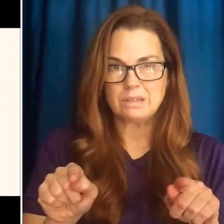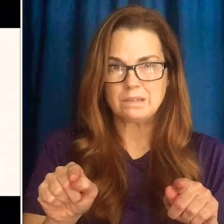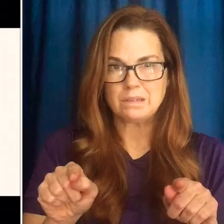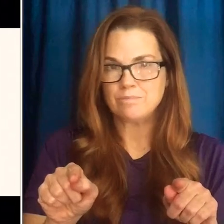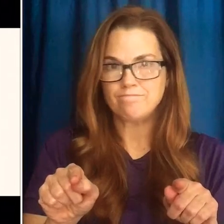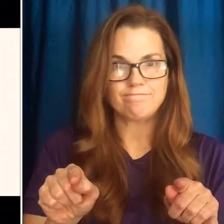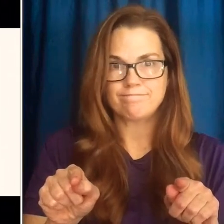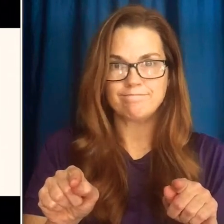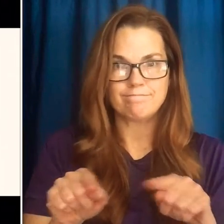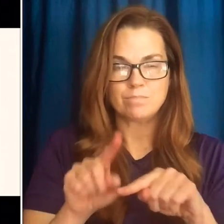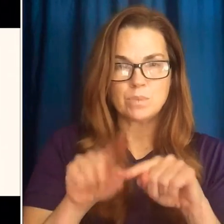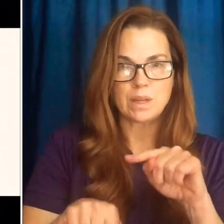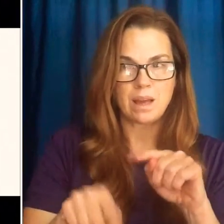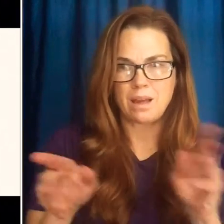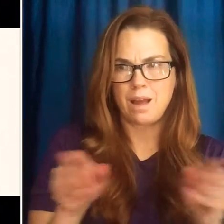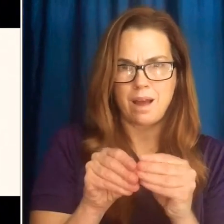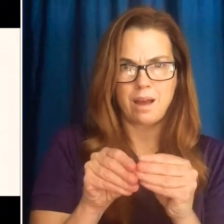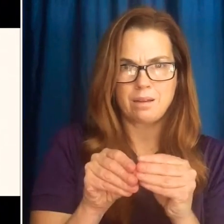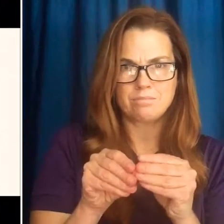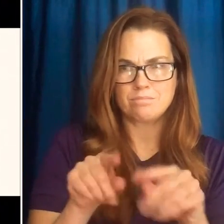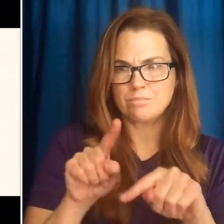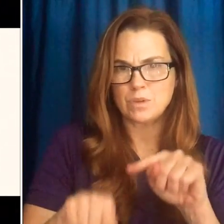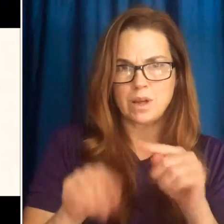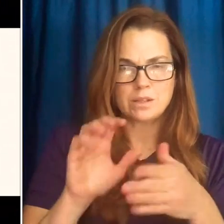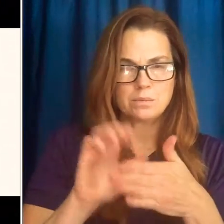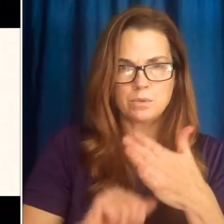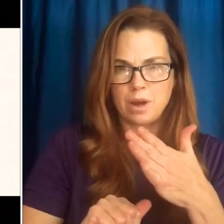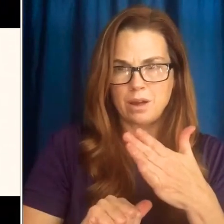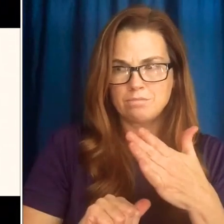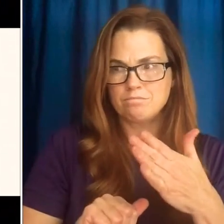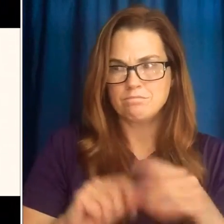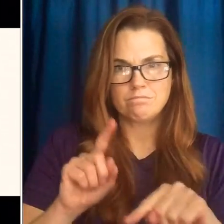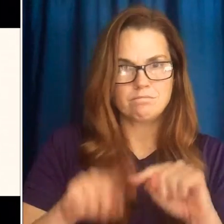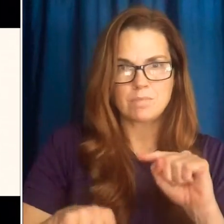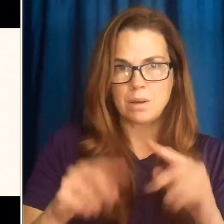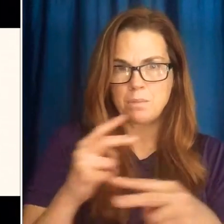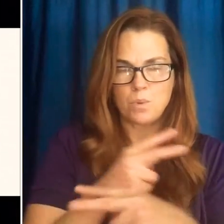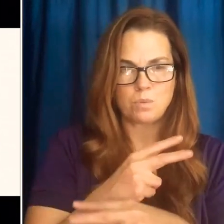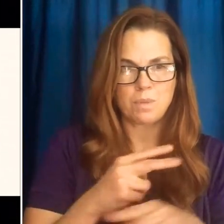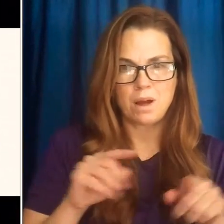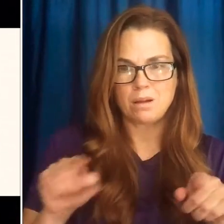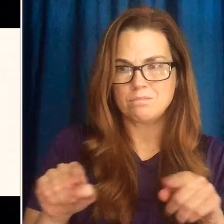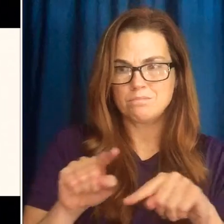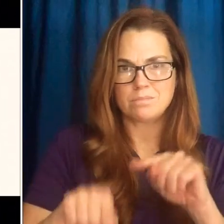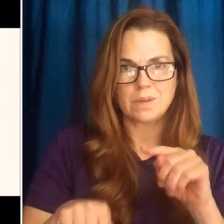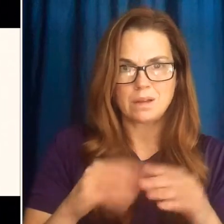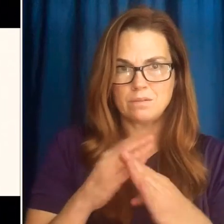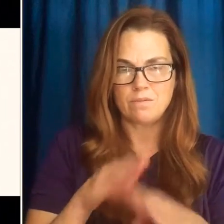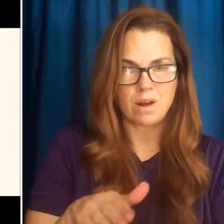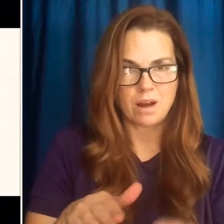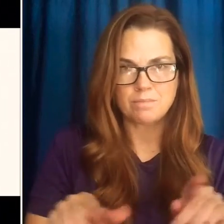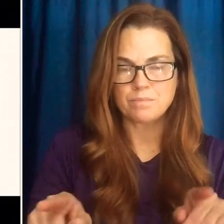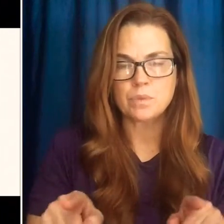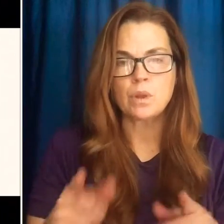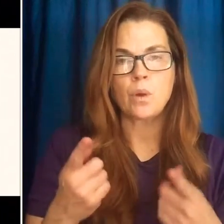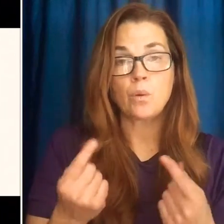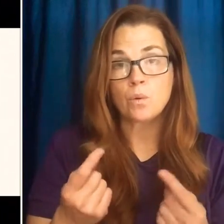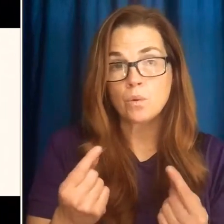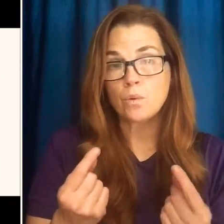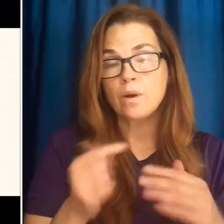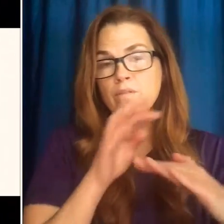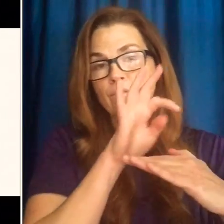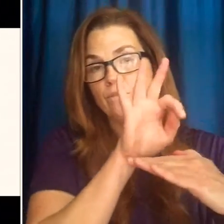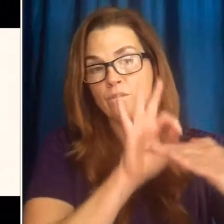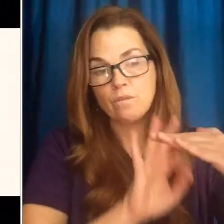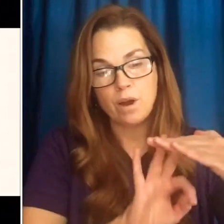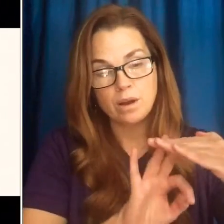need to rewrite my fraction as a decimal so that I can perform operations. So